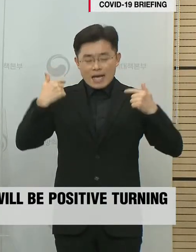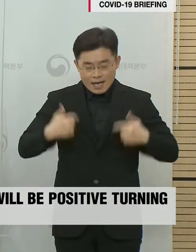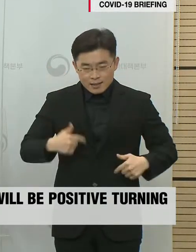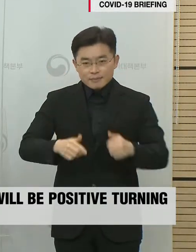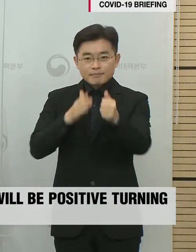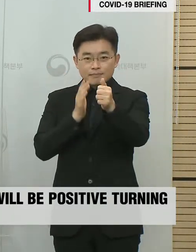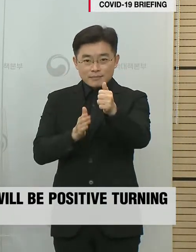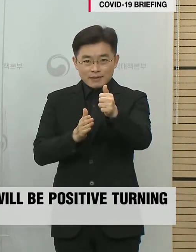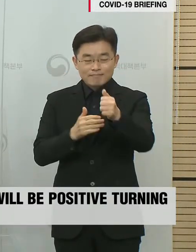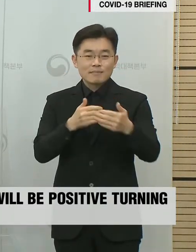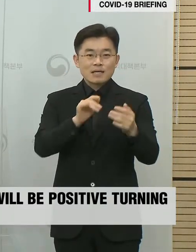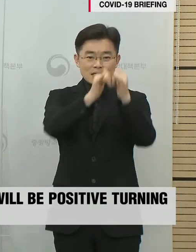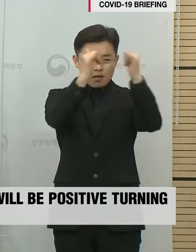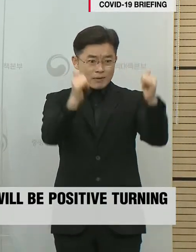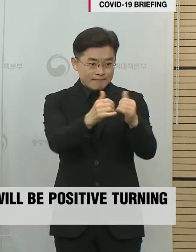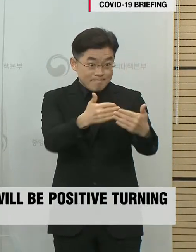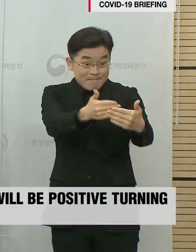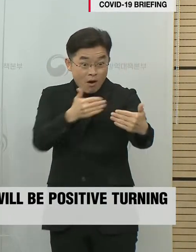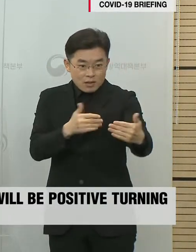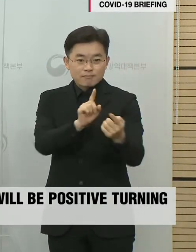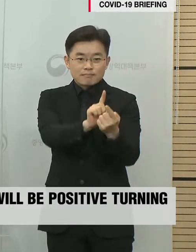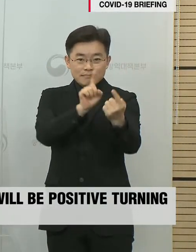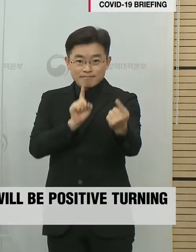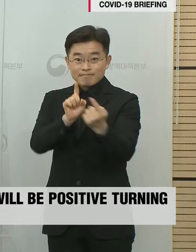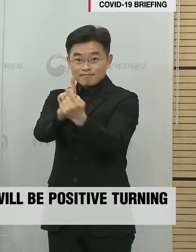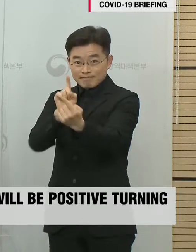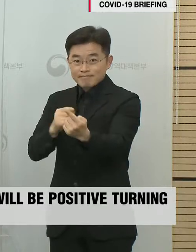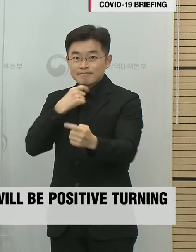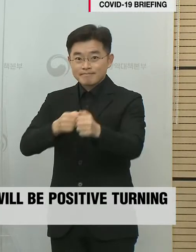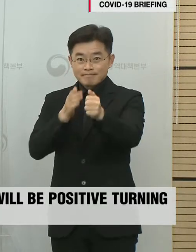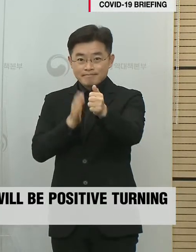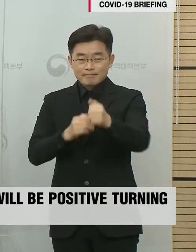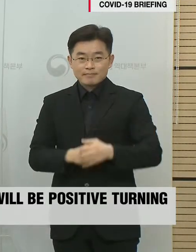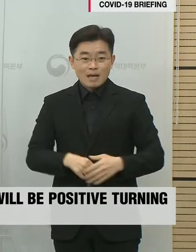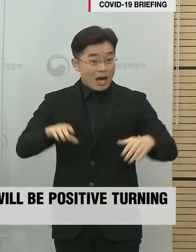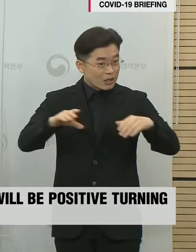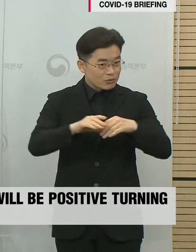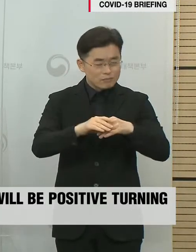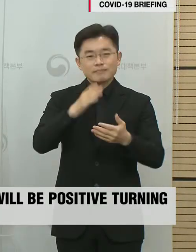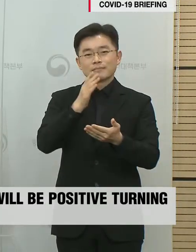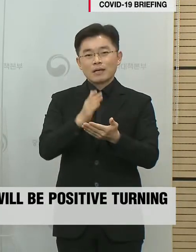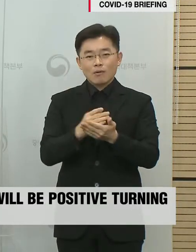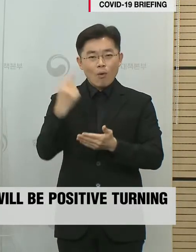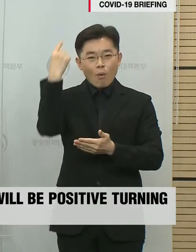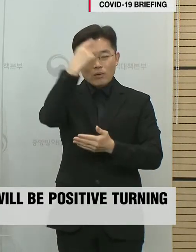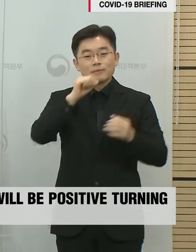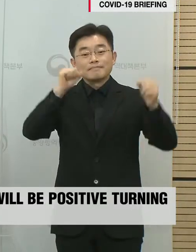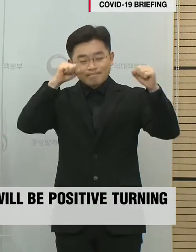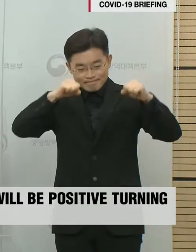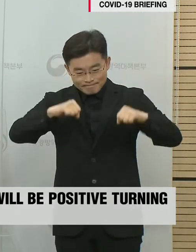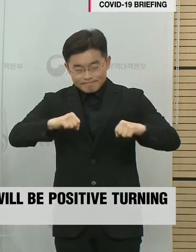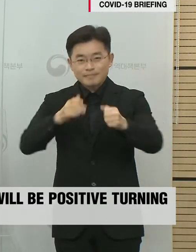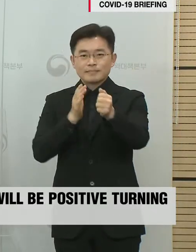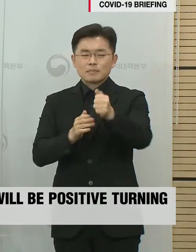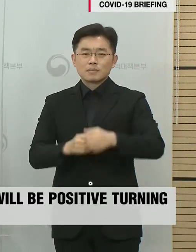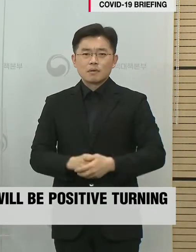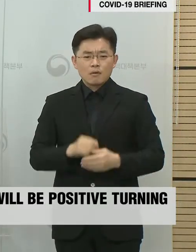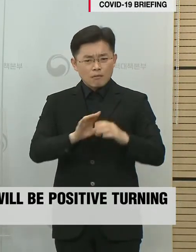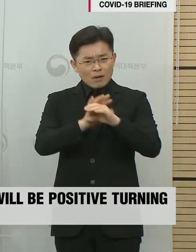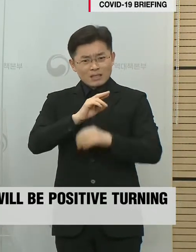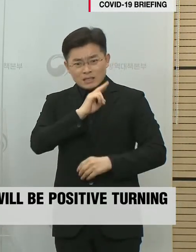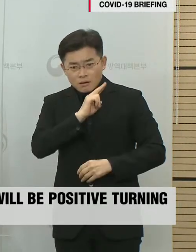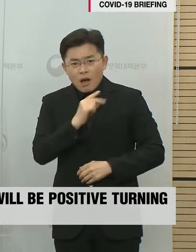we have a successful flattening of the curve. And please wear your face mask at all times, and please refrain